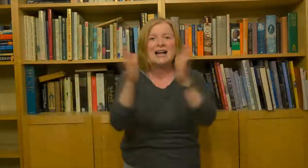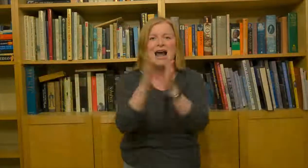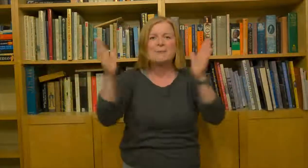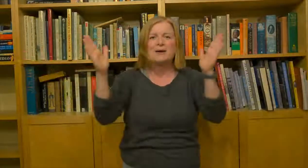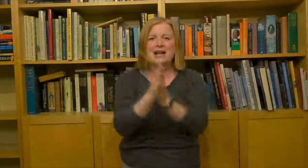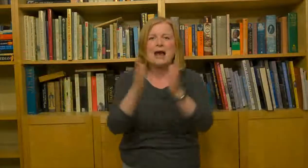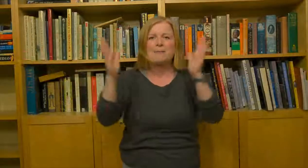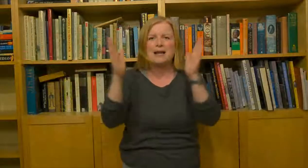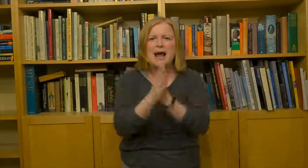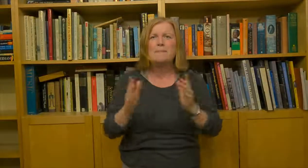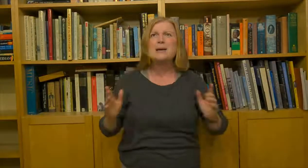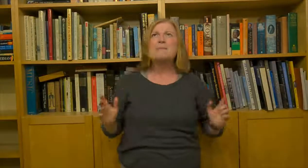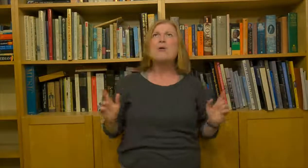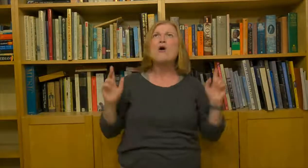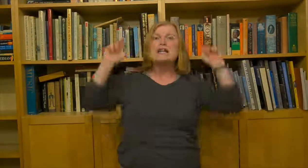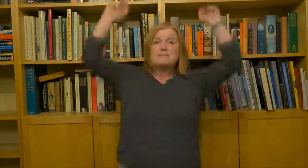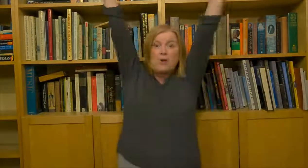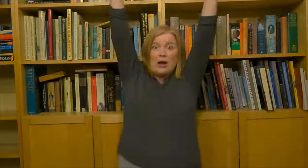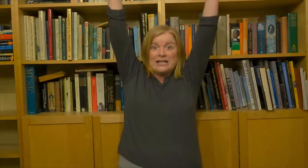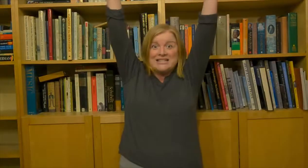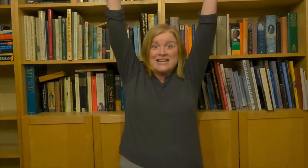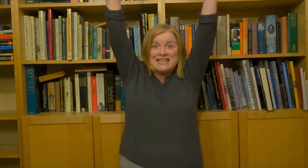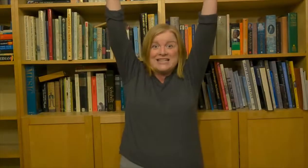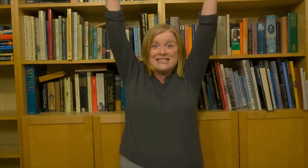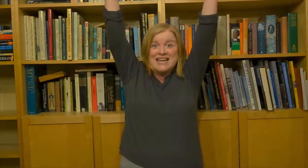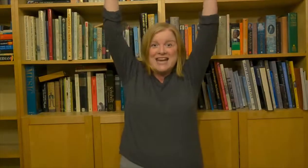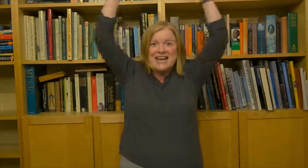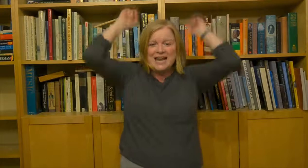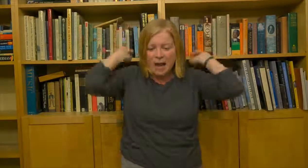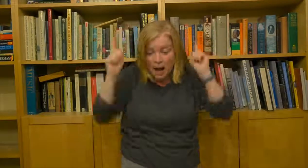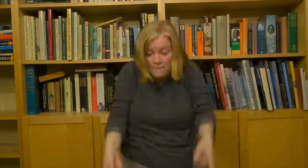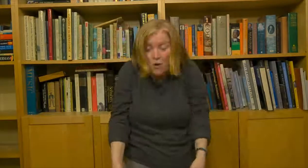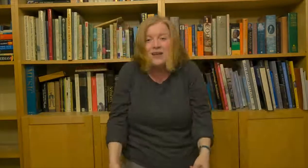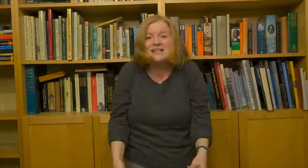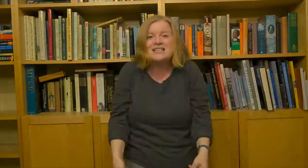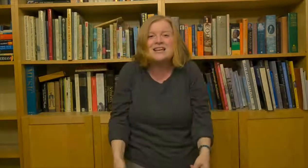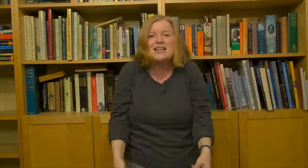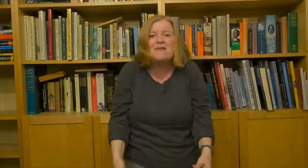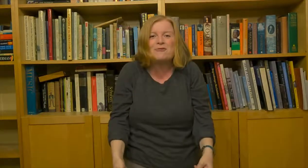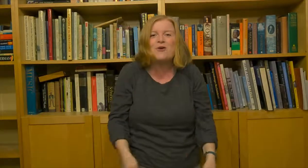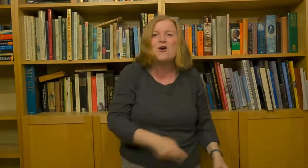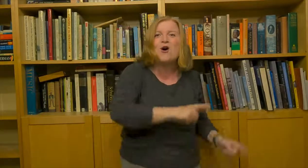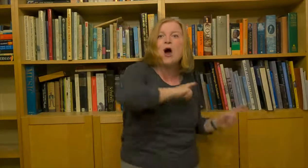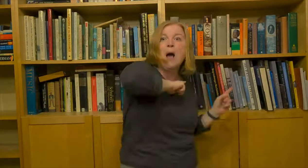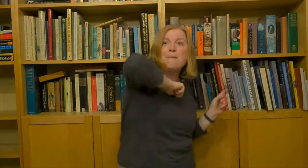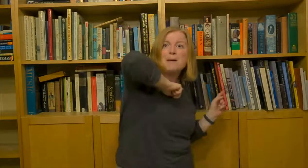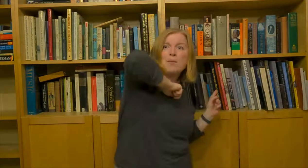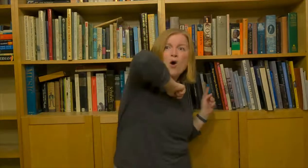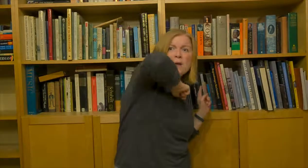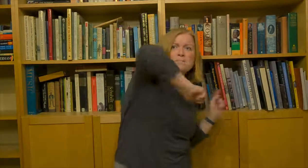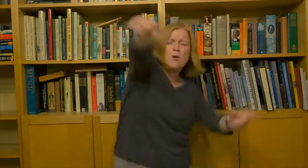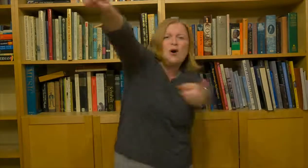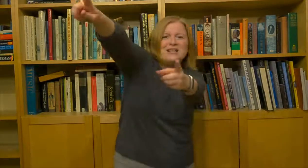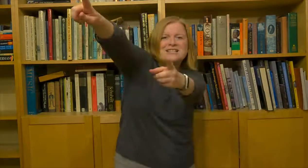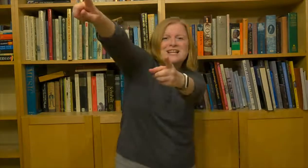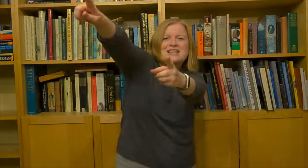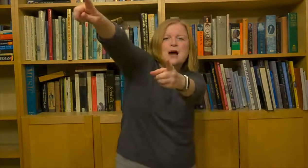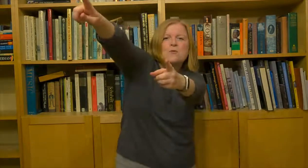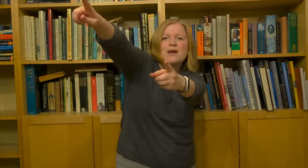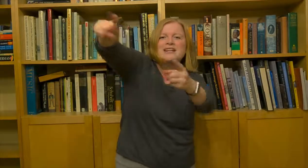clap, clap, clap. Big point, point to the ceiling. Point to the floor, big point, point to the